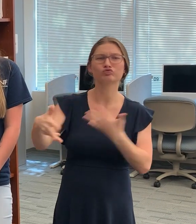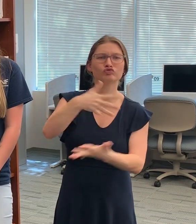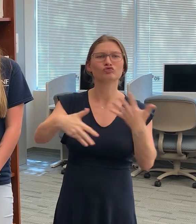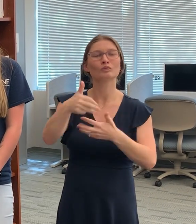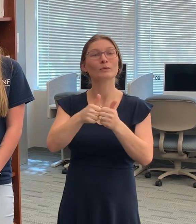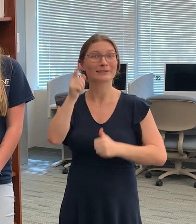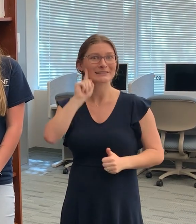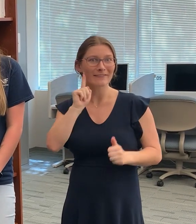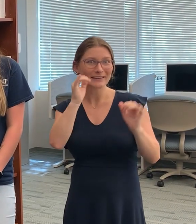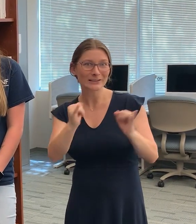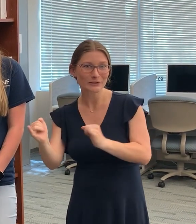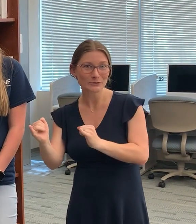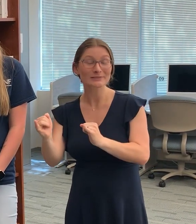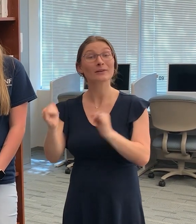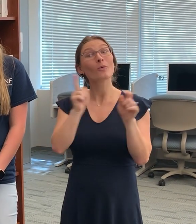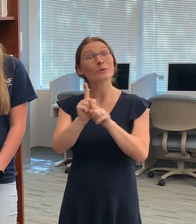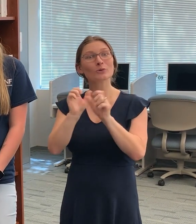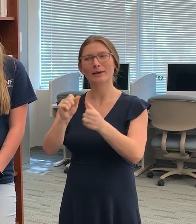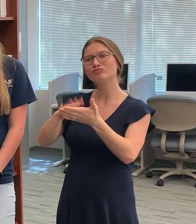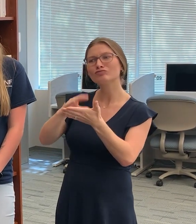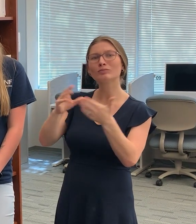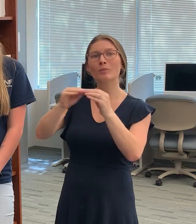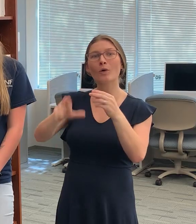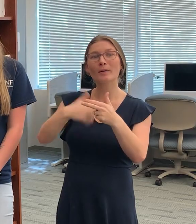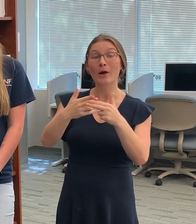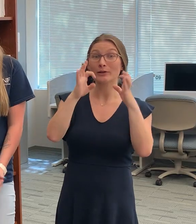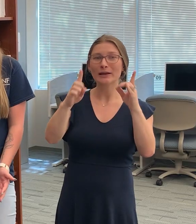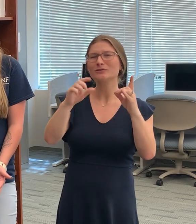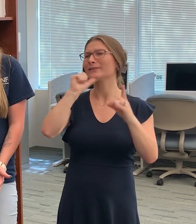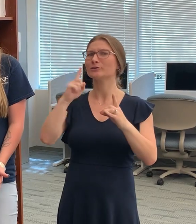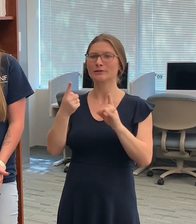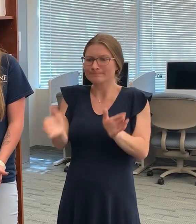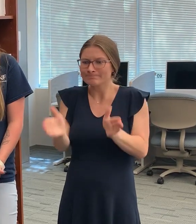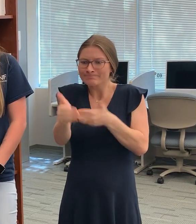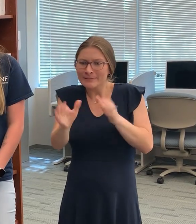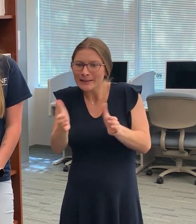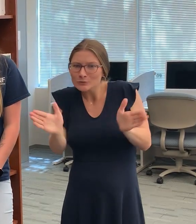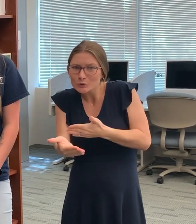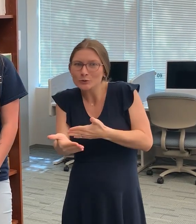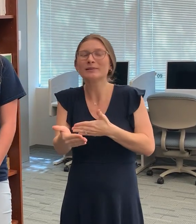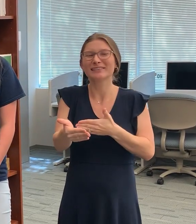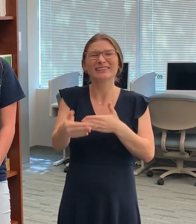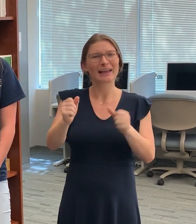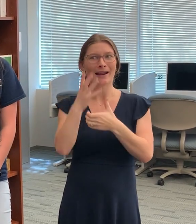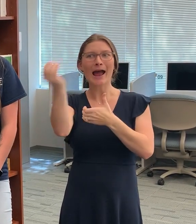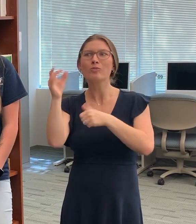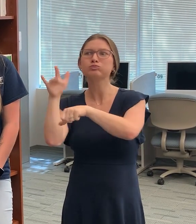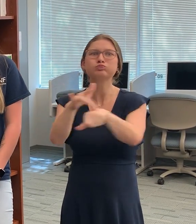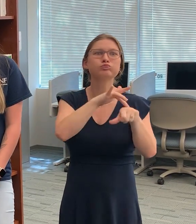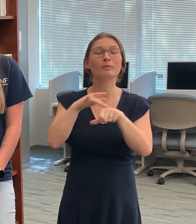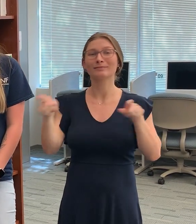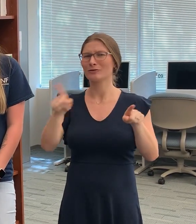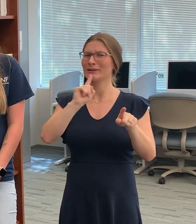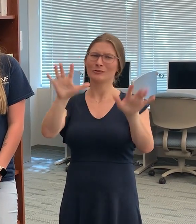deaf individuals, or you can learn more about education outside of your classes if you're not at the Education Club. But they are really great experiences